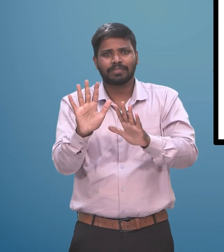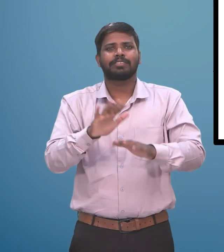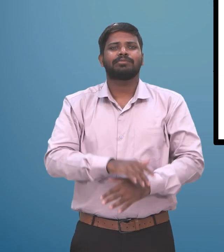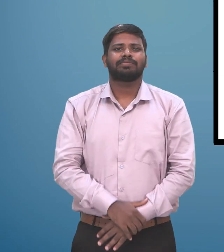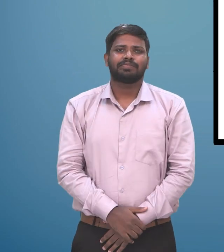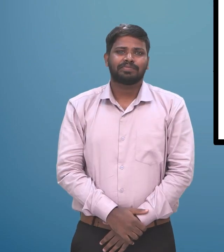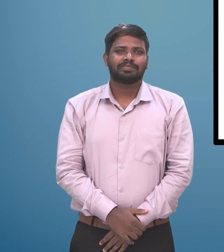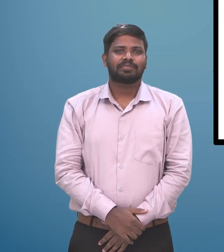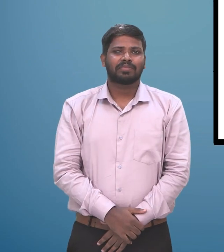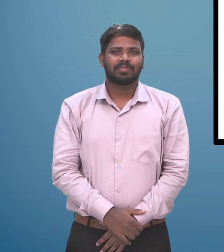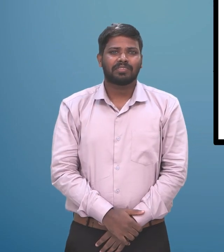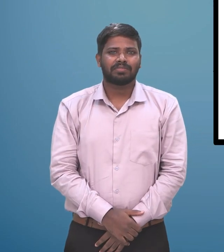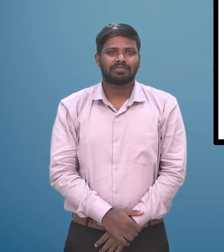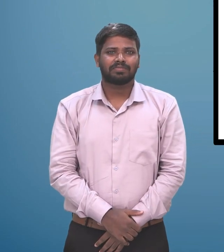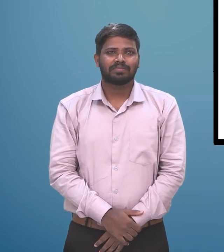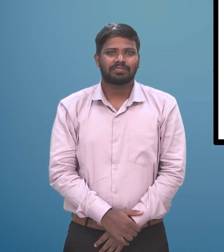in more than 50 languages.